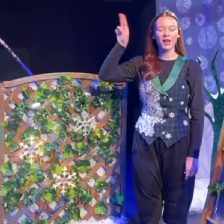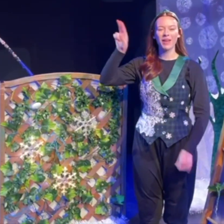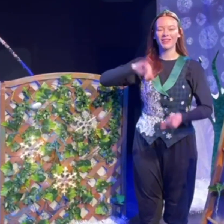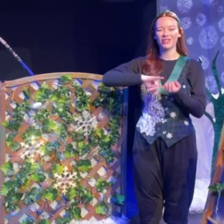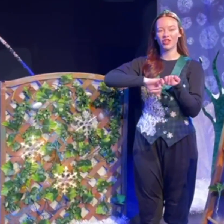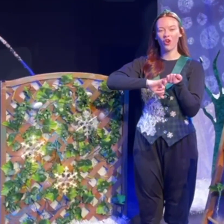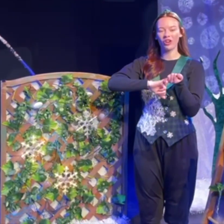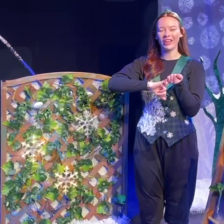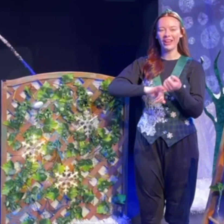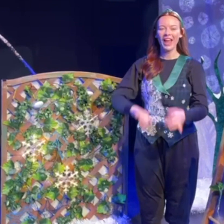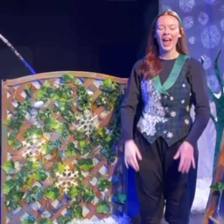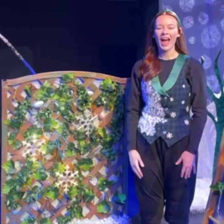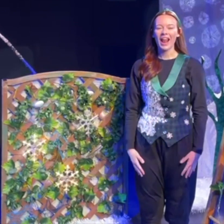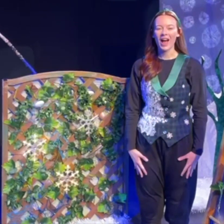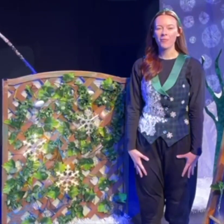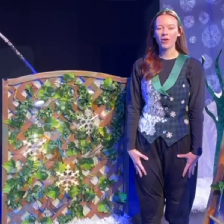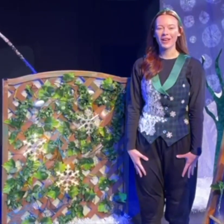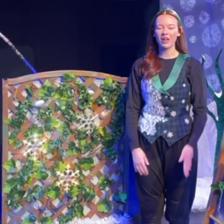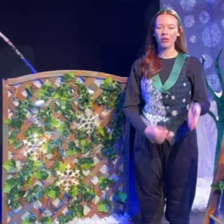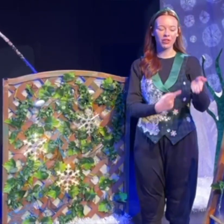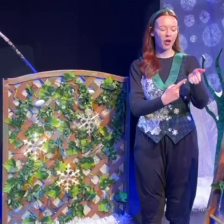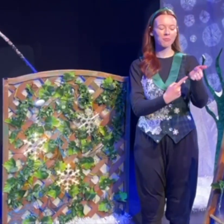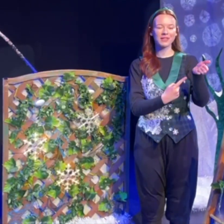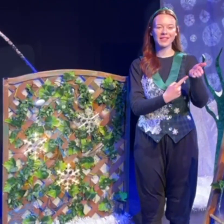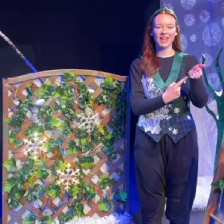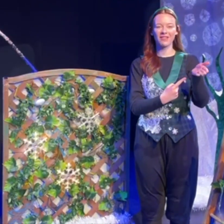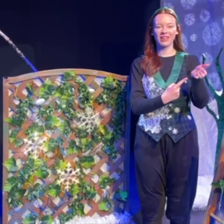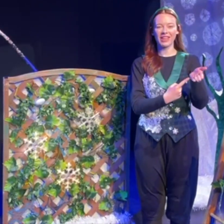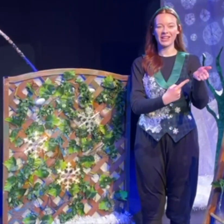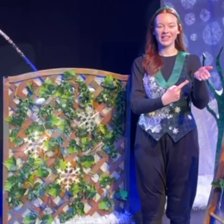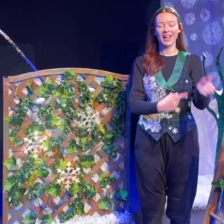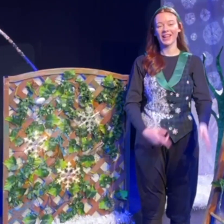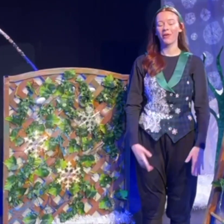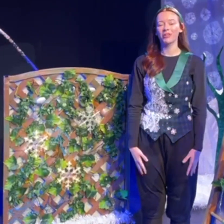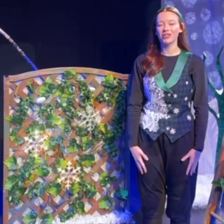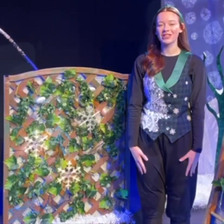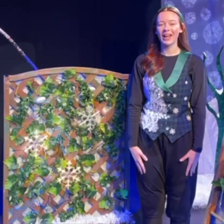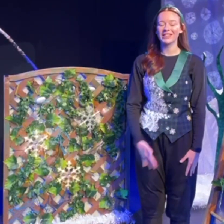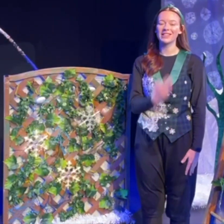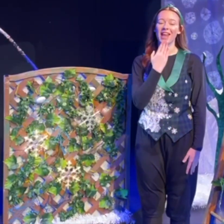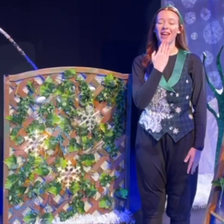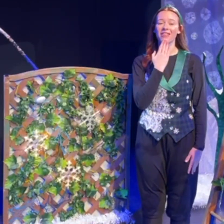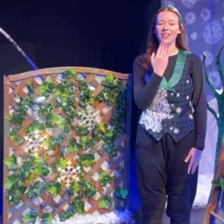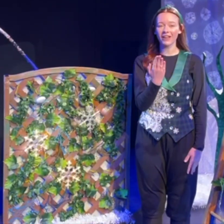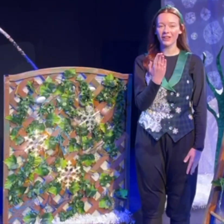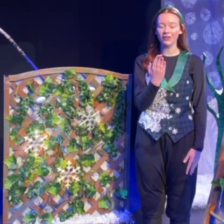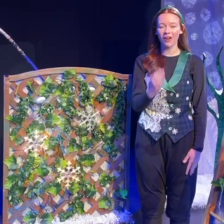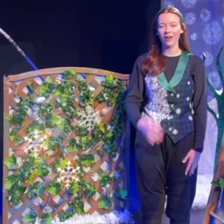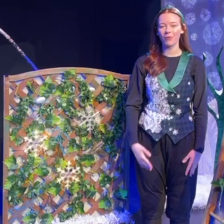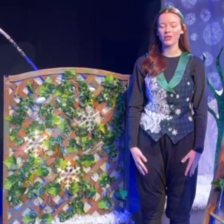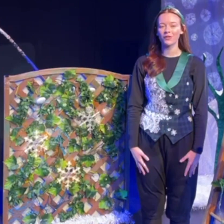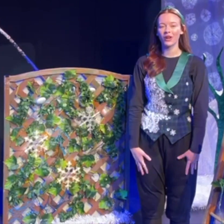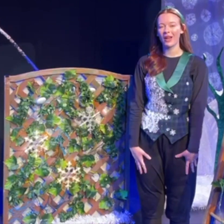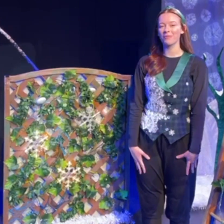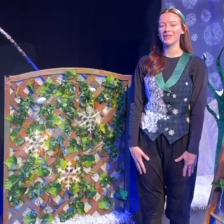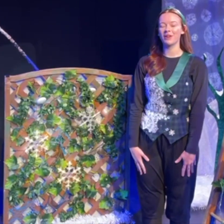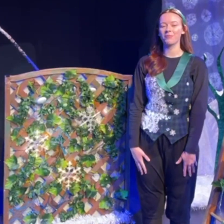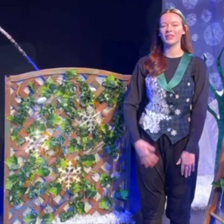is Shauna and I'm working with Topsy Turvy Theatre, and I would just like to say thank you very much for allowing me to complete my